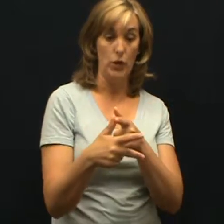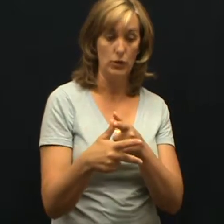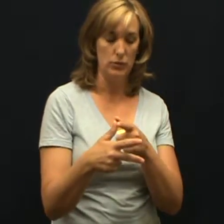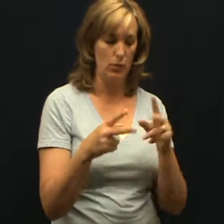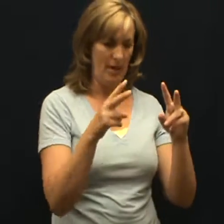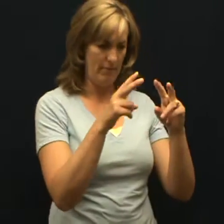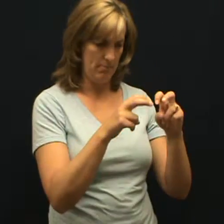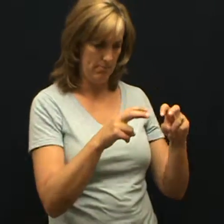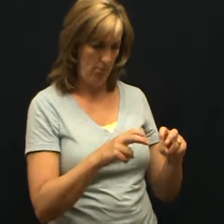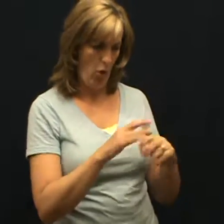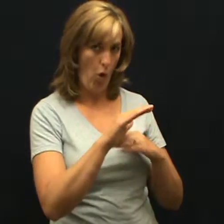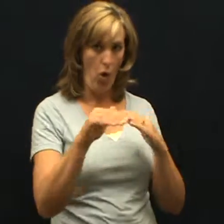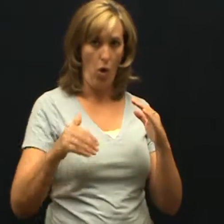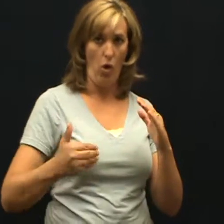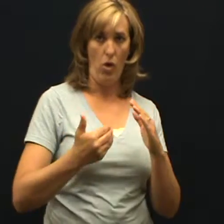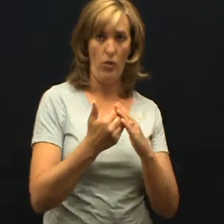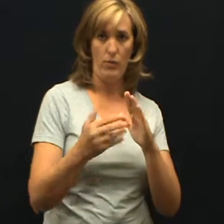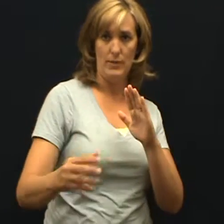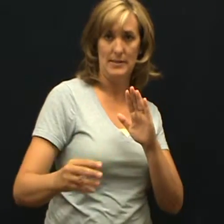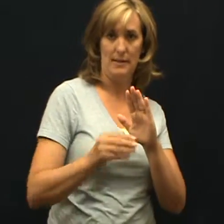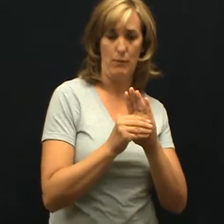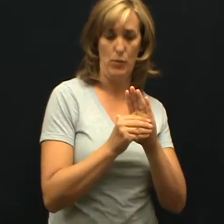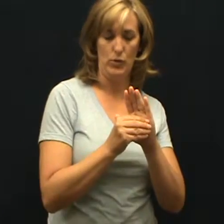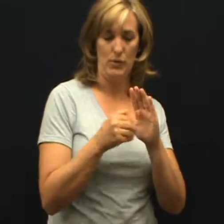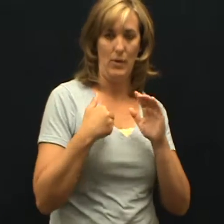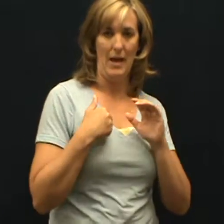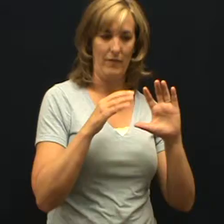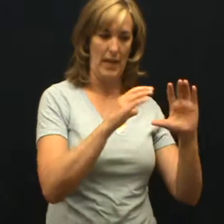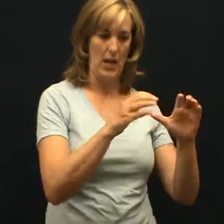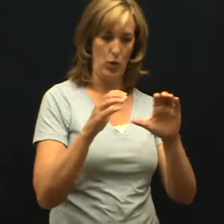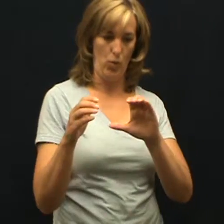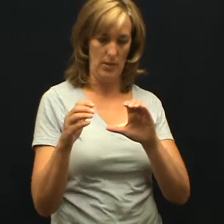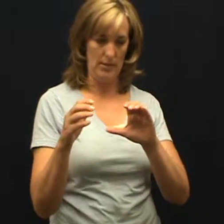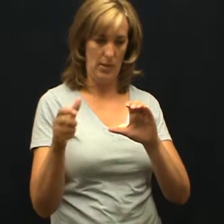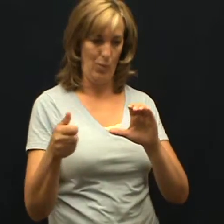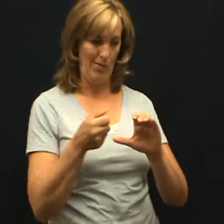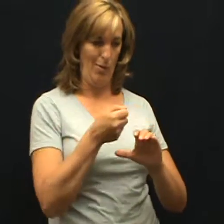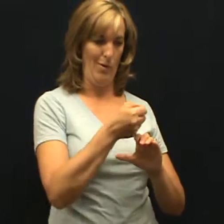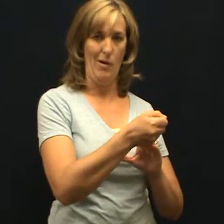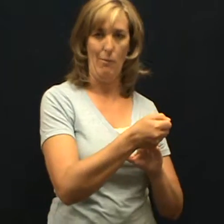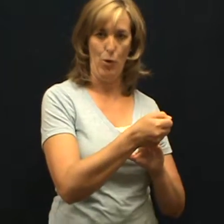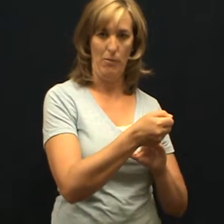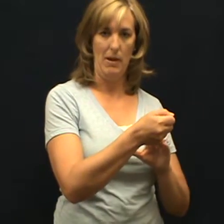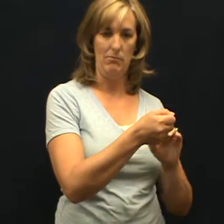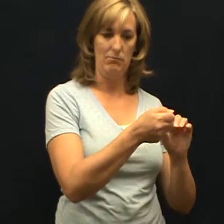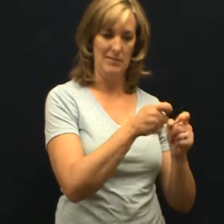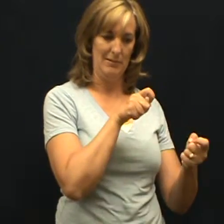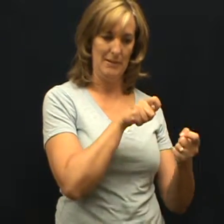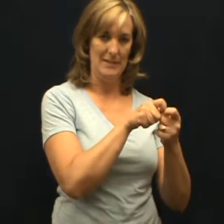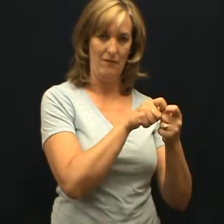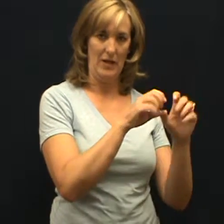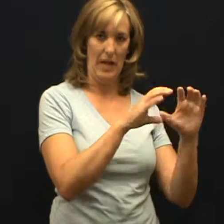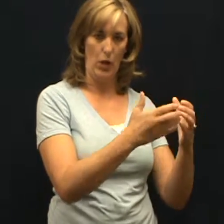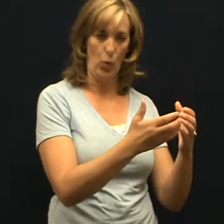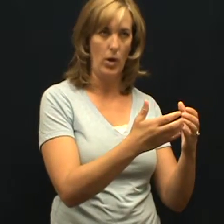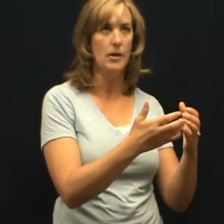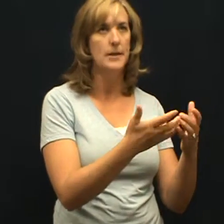put them in the categories of whatever we've determined our aging categories are going to be. In this case,